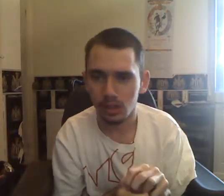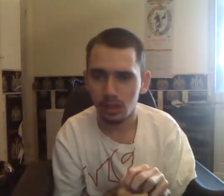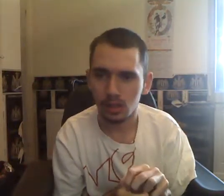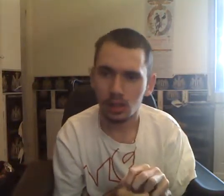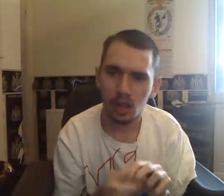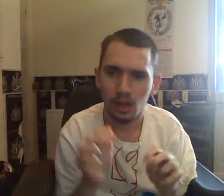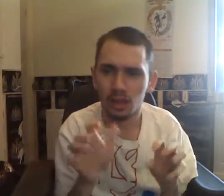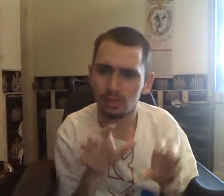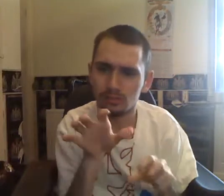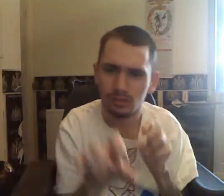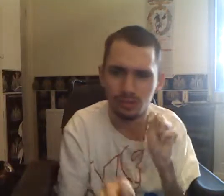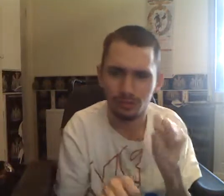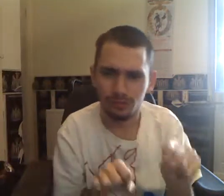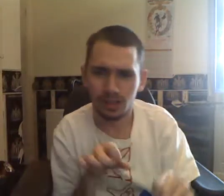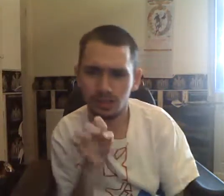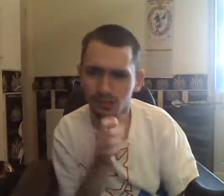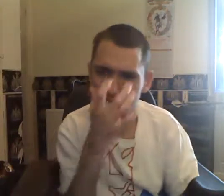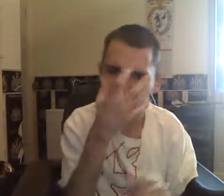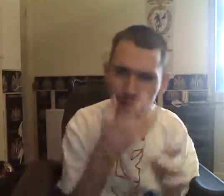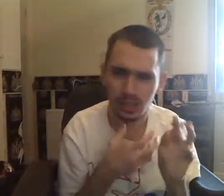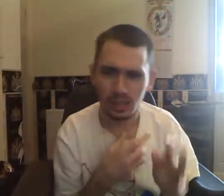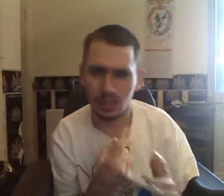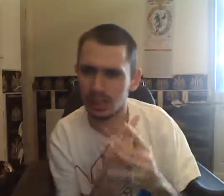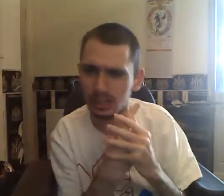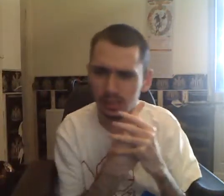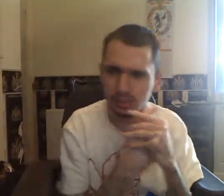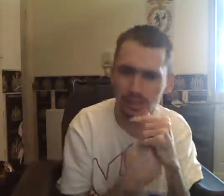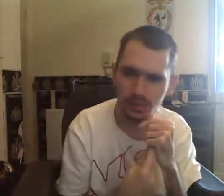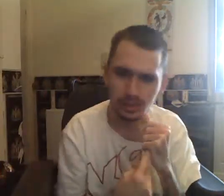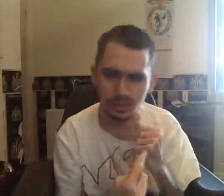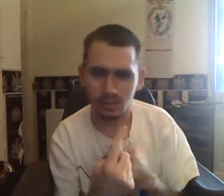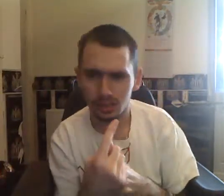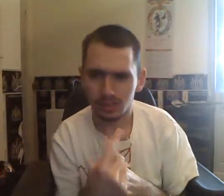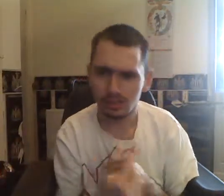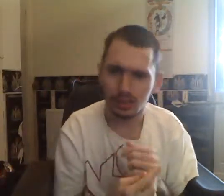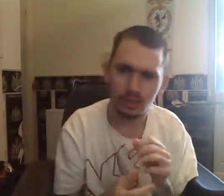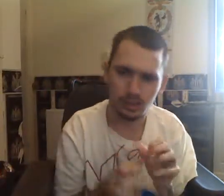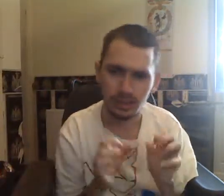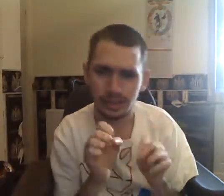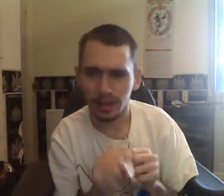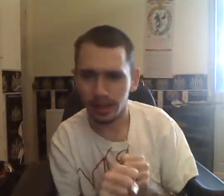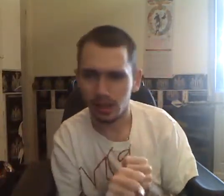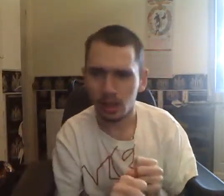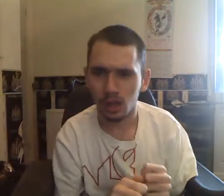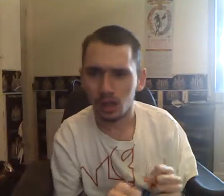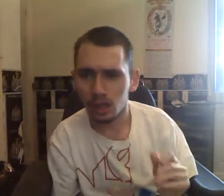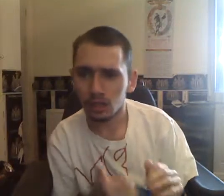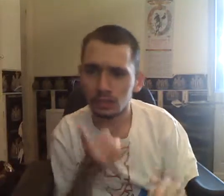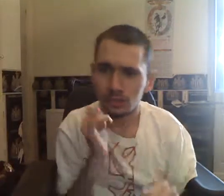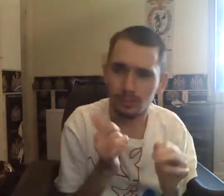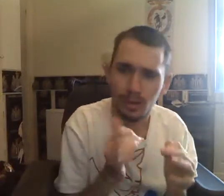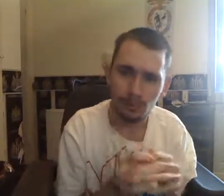The struggles I'm facing, the chances I'm taking, sometimes might knock